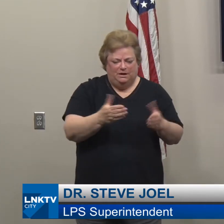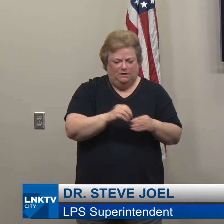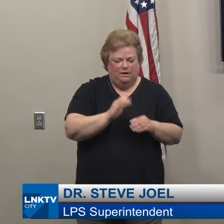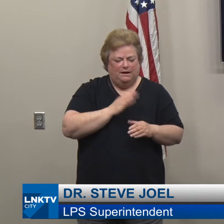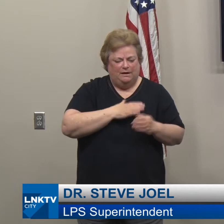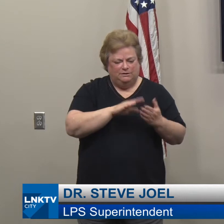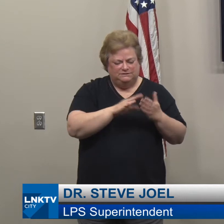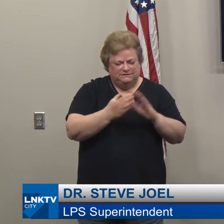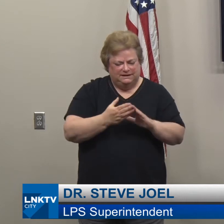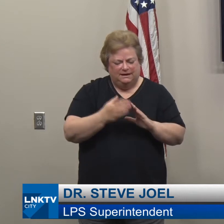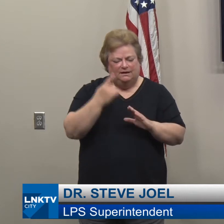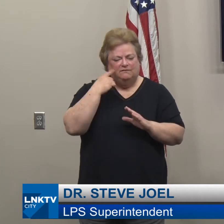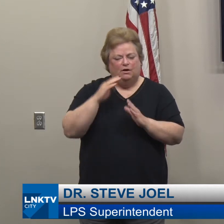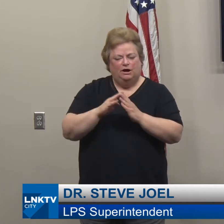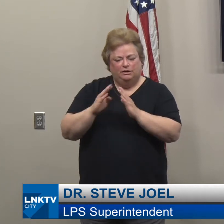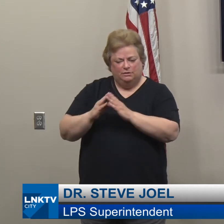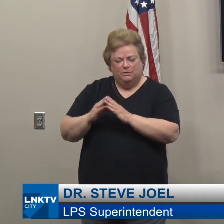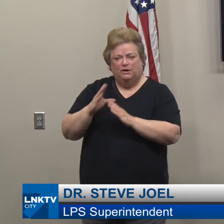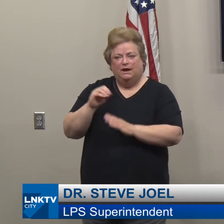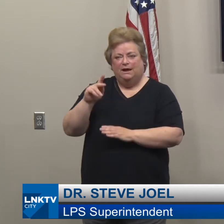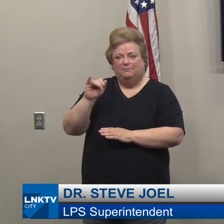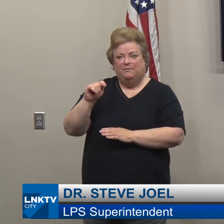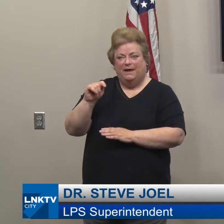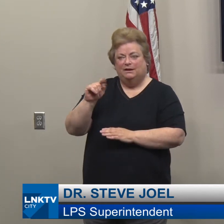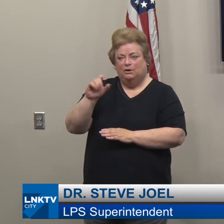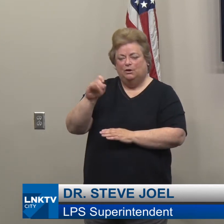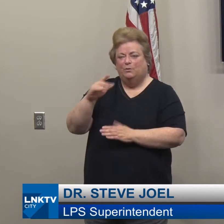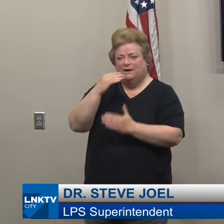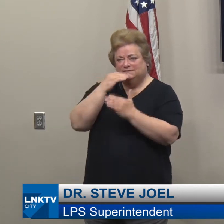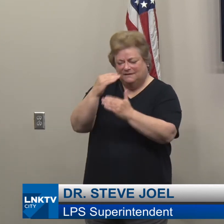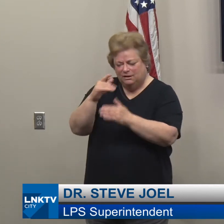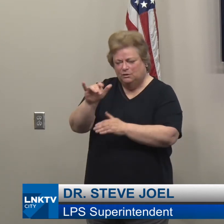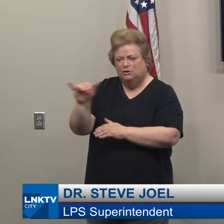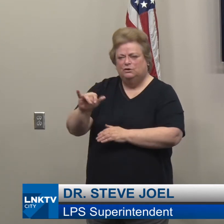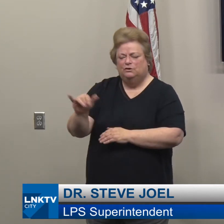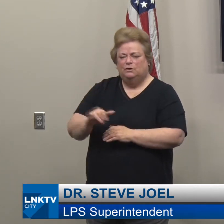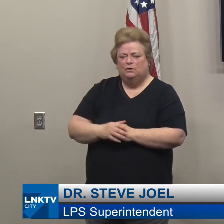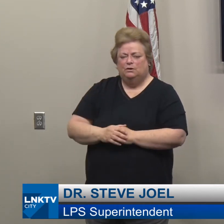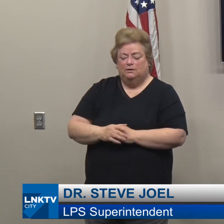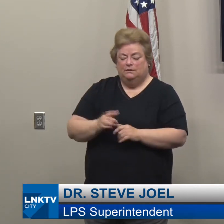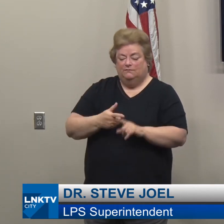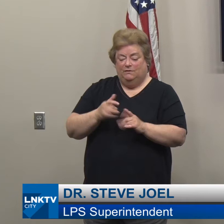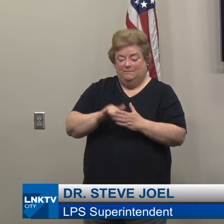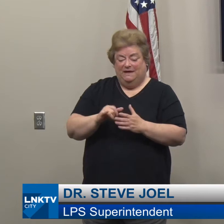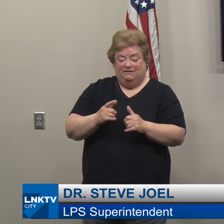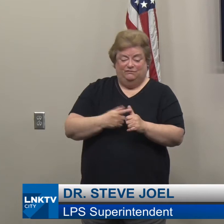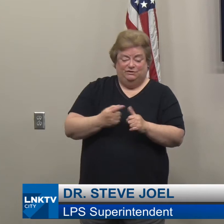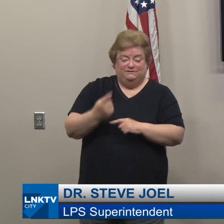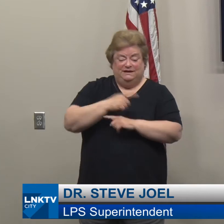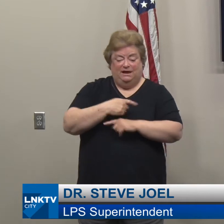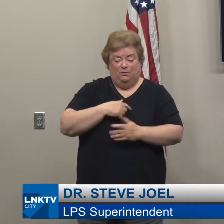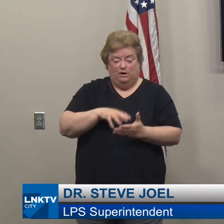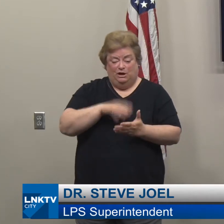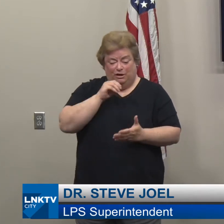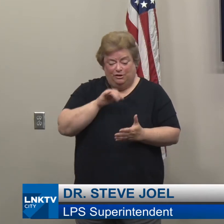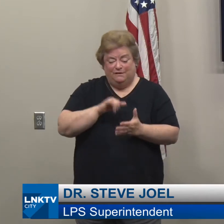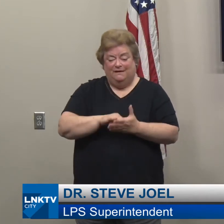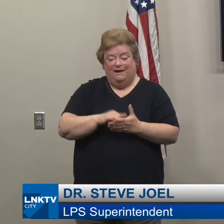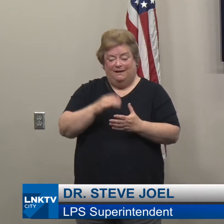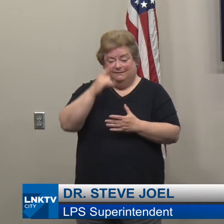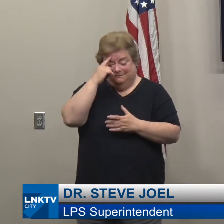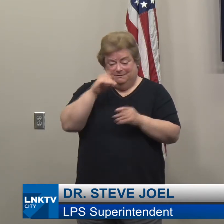the community, and to Pat Lopez as well, the health department. You know, from the day that we learned that we were going to be in a